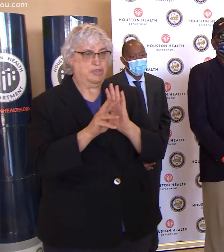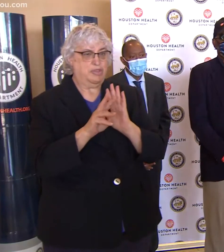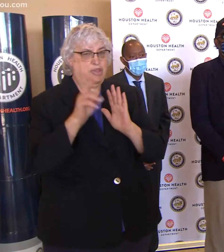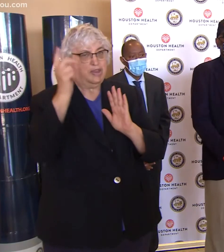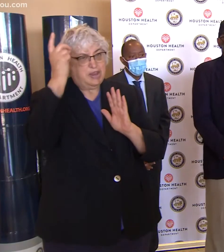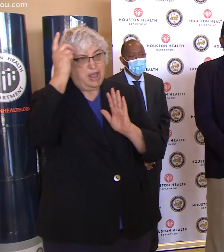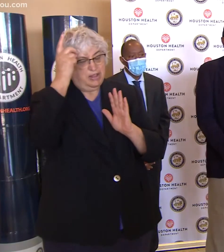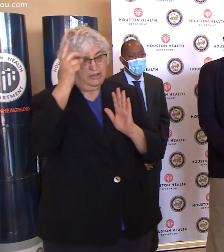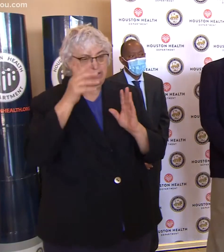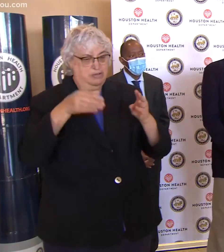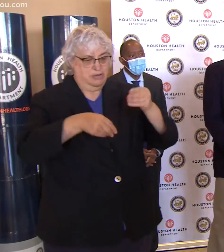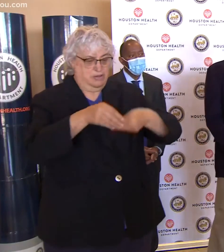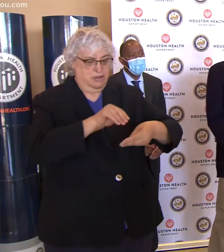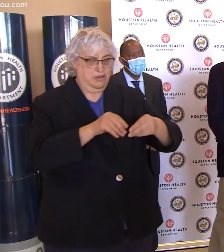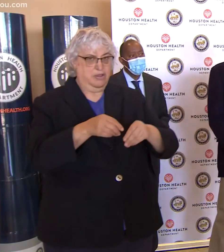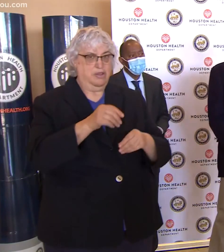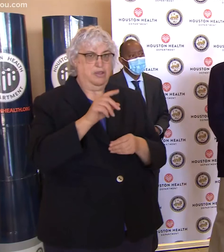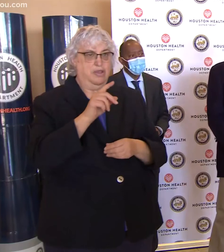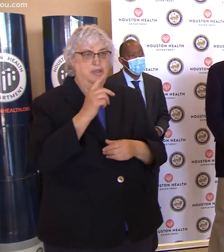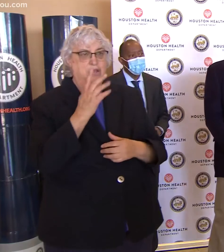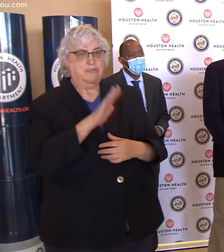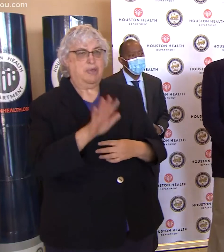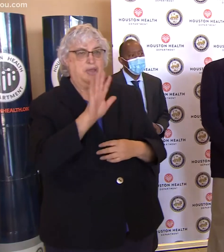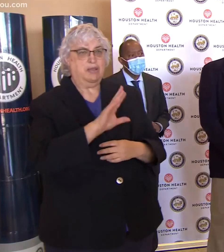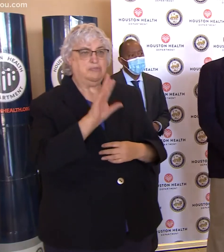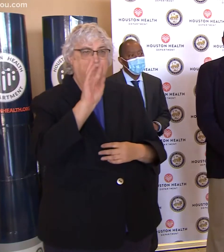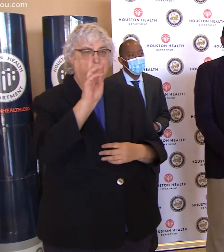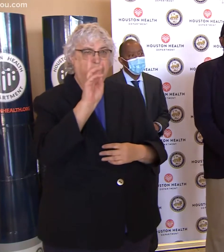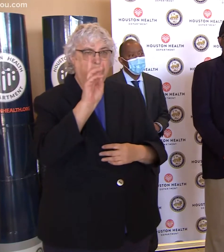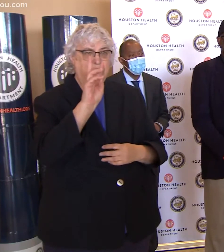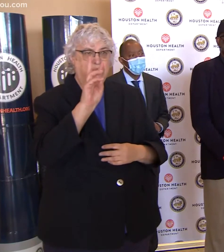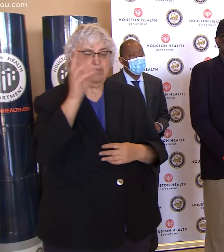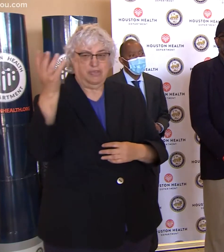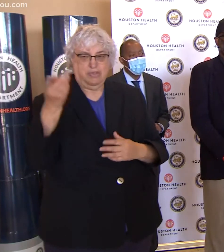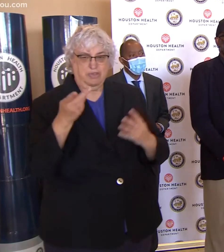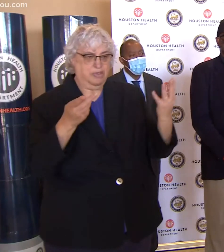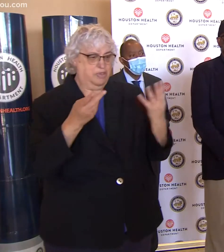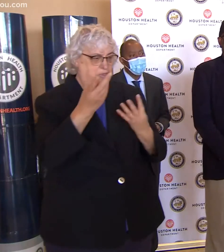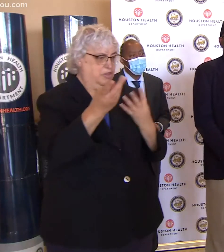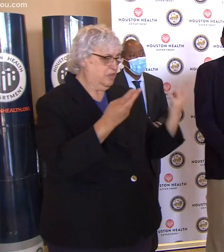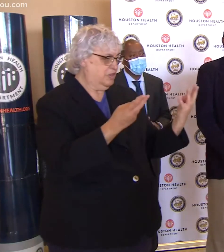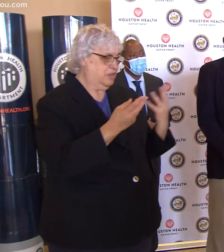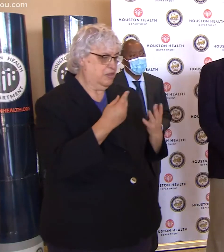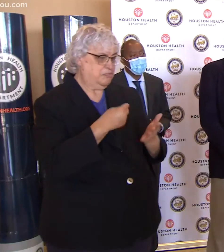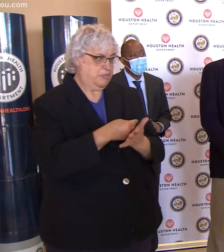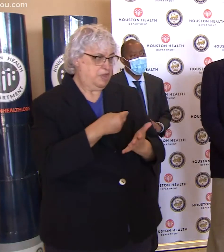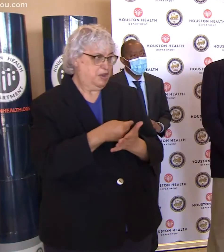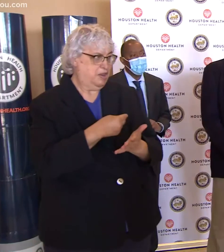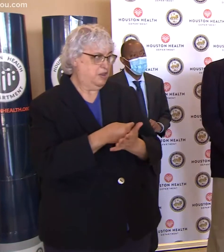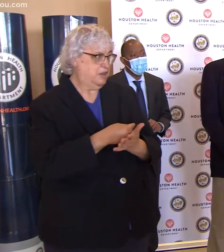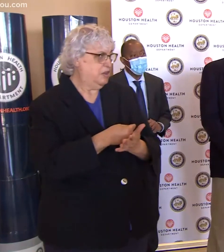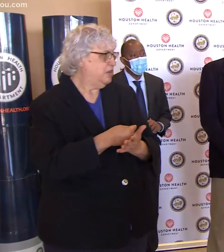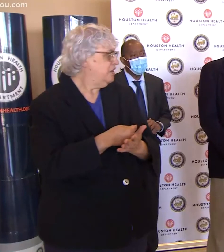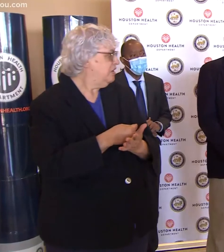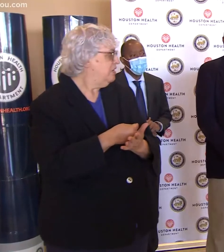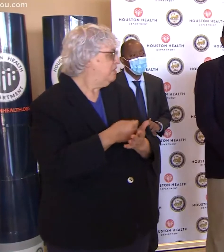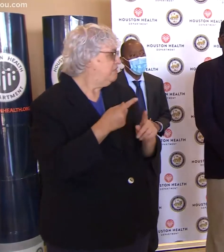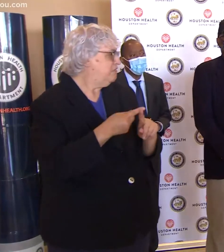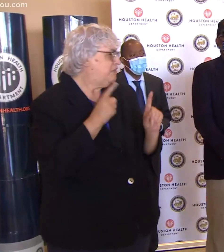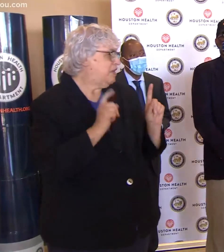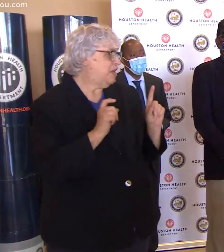examples of those. We have about a half dozen funding streams where we get funds directly